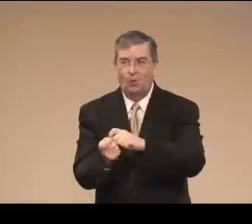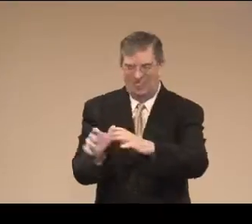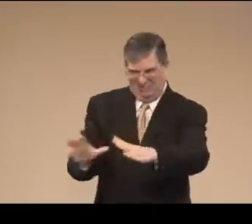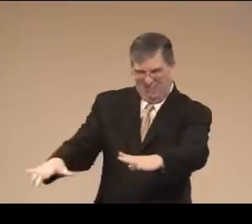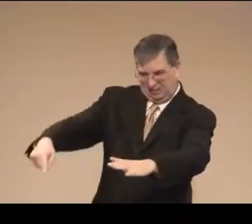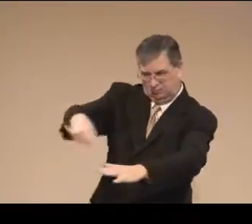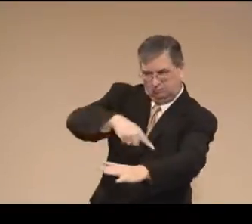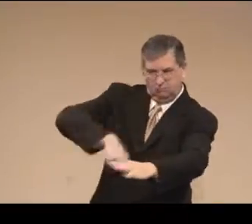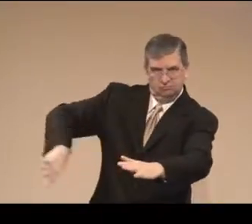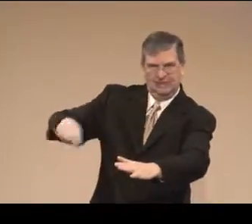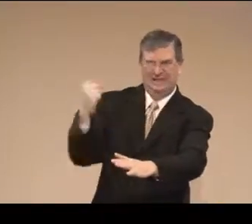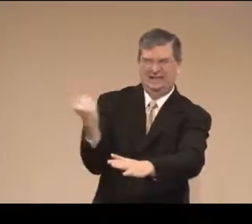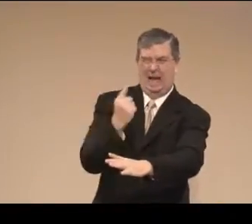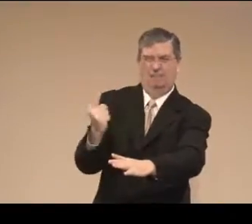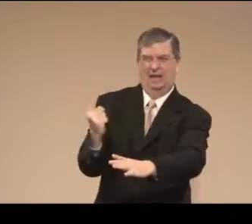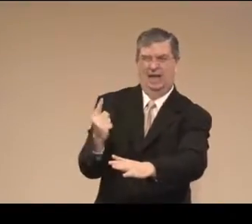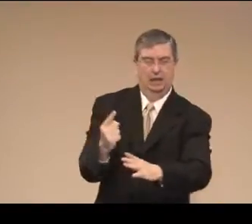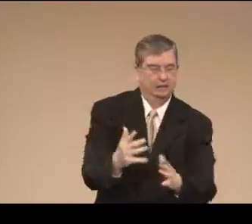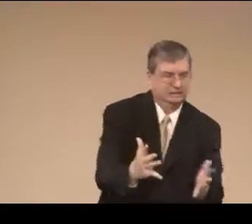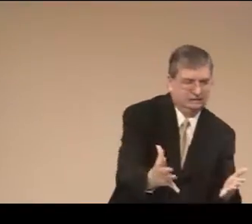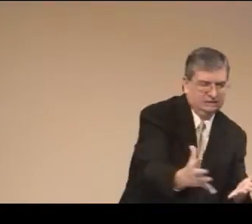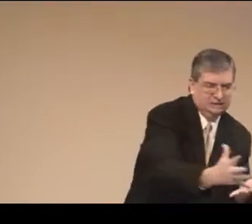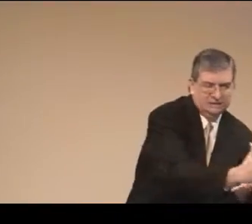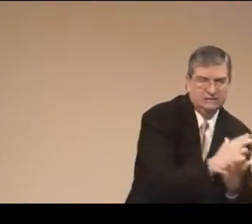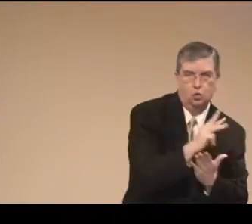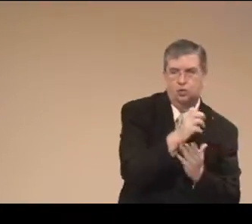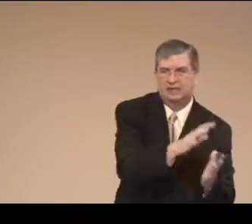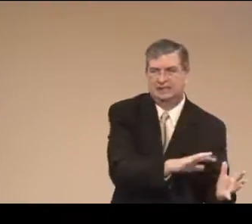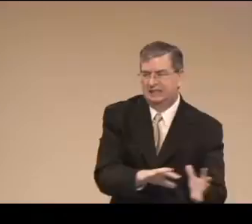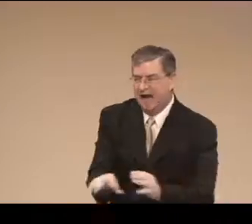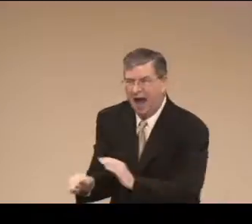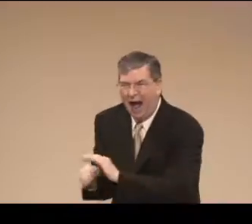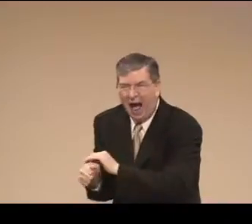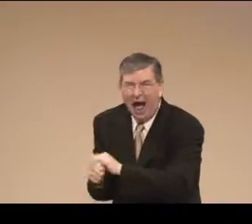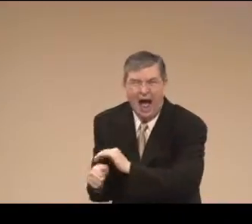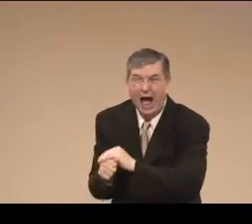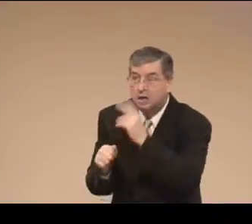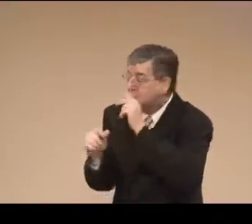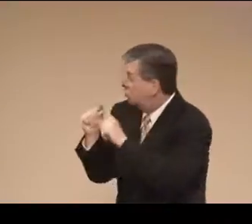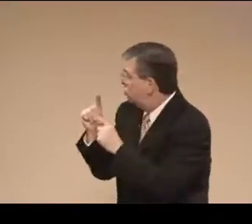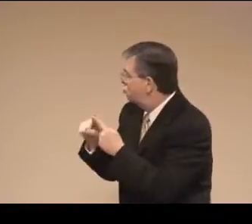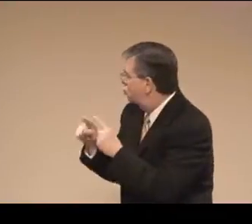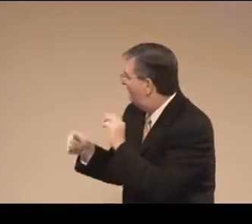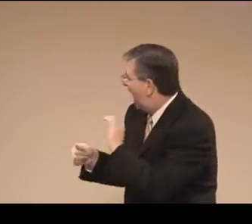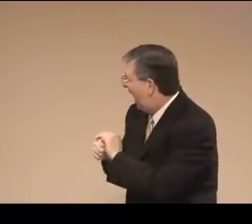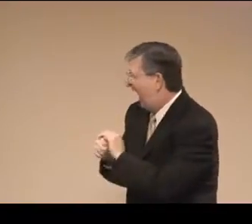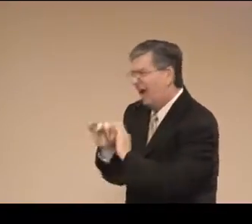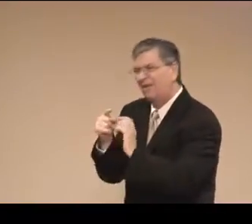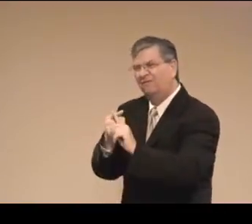some sort of mechanism. But he was there at the winepress threshing the wheat, which is not a place where you